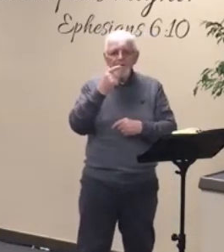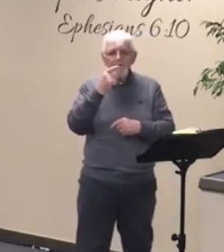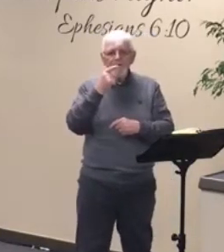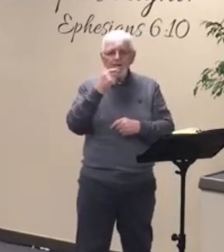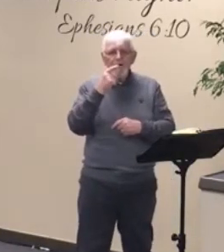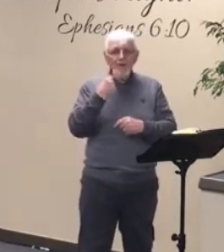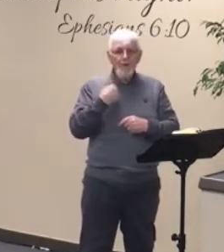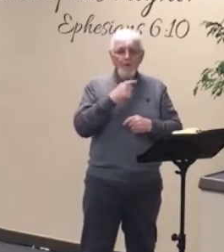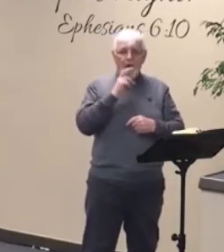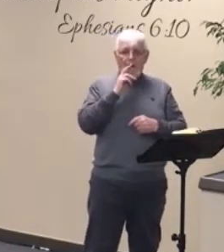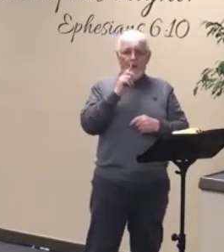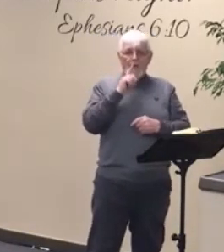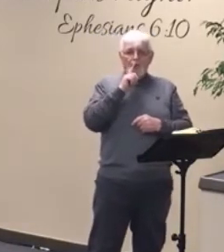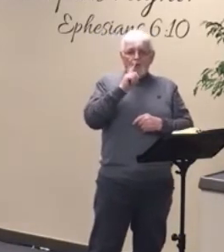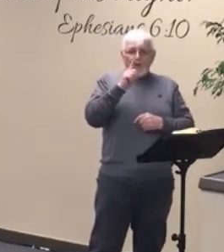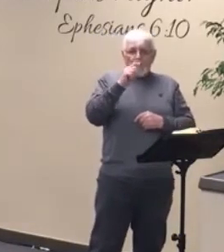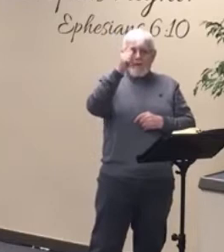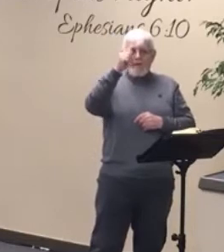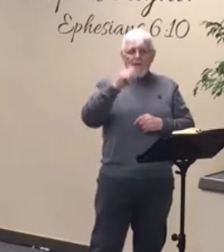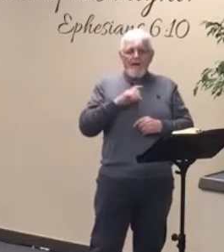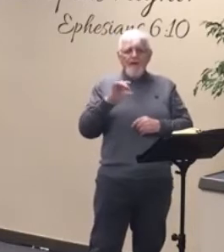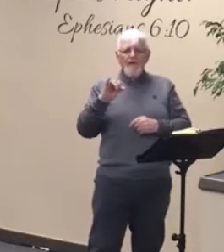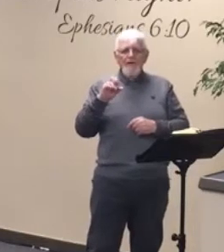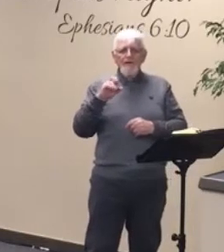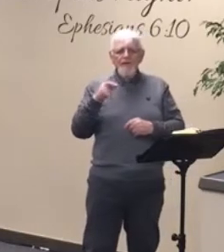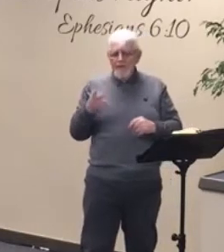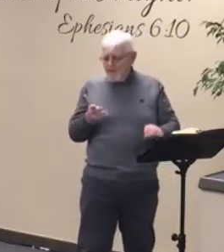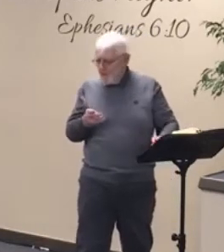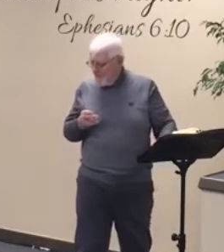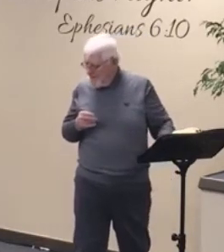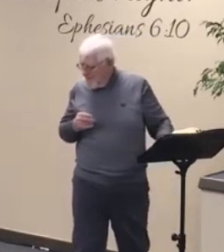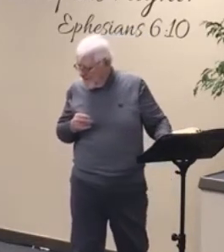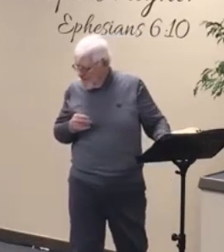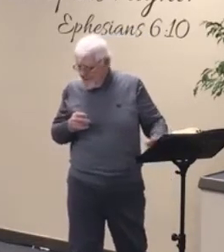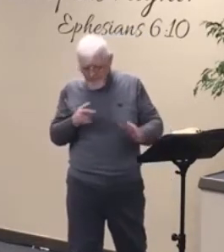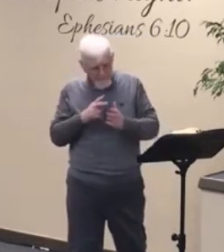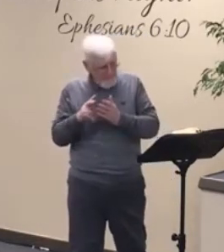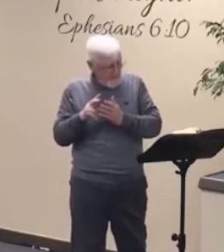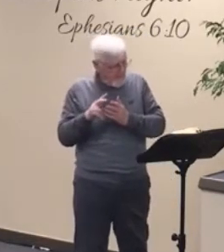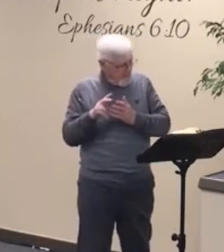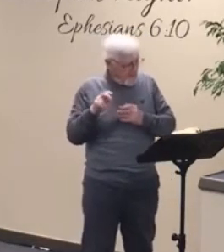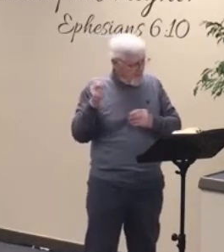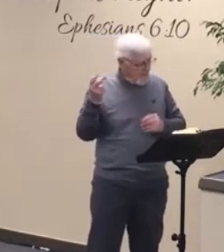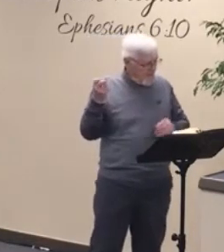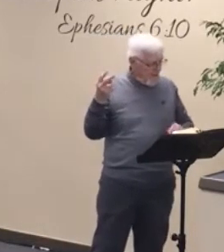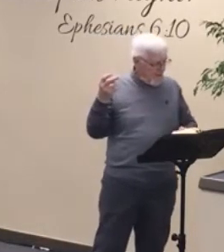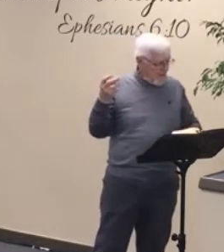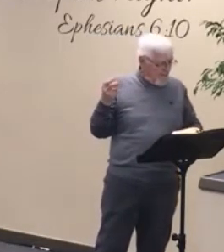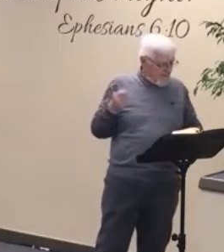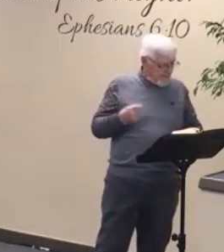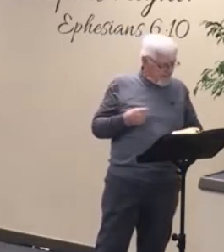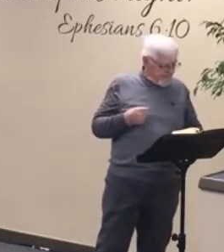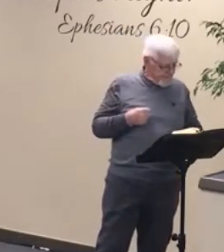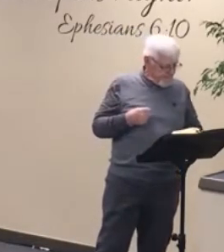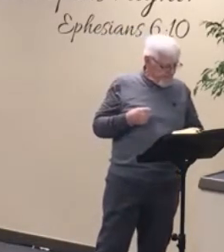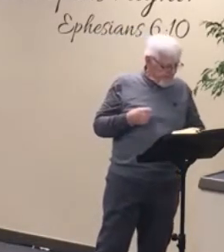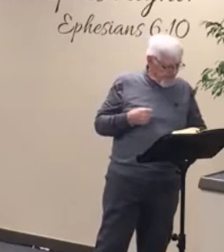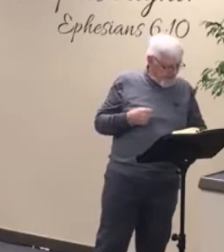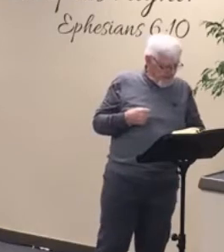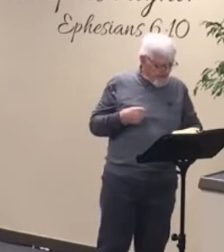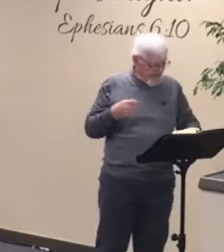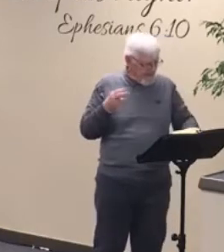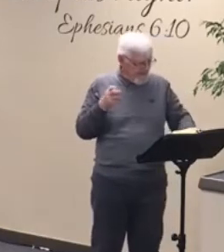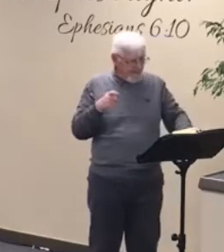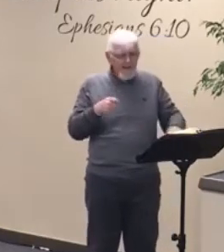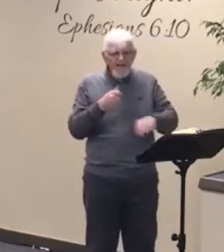men, Joseph says nay. Verse 12, nay. You're not. Of course, he accuses them of